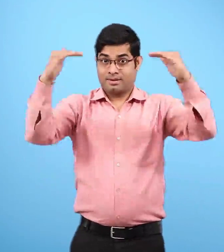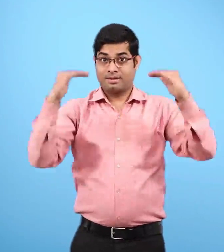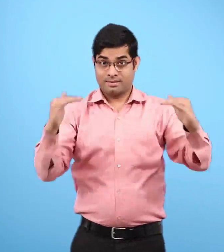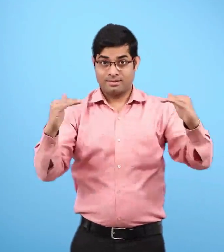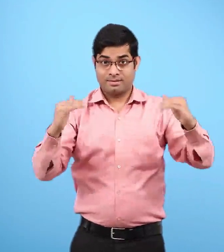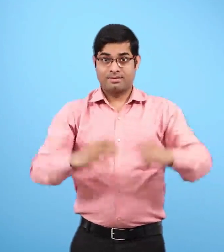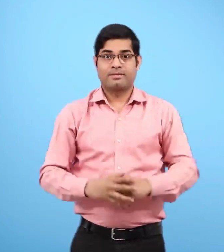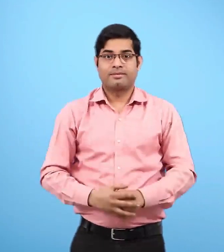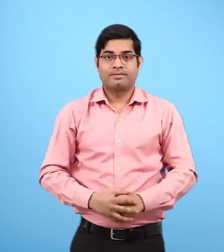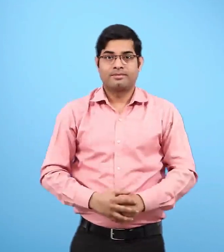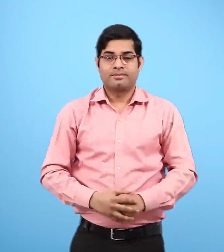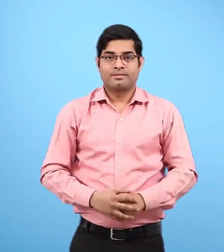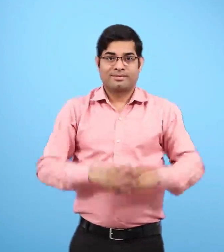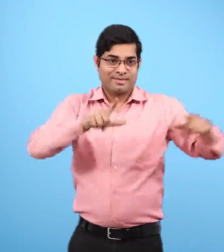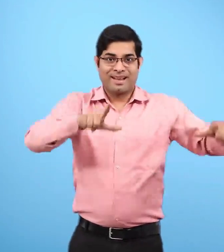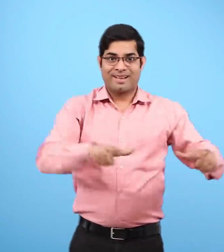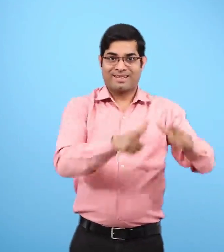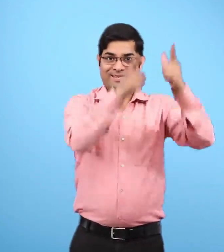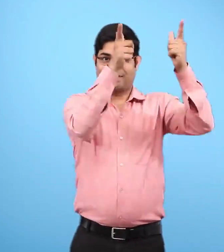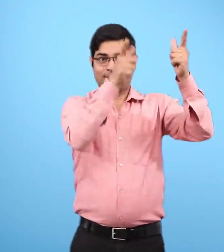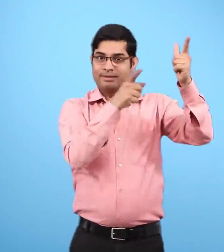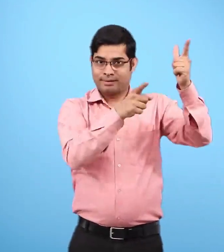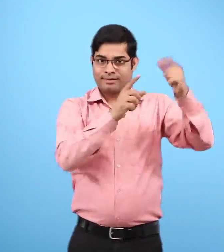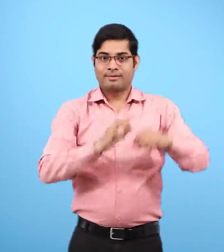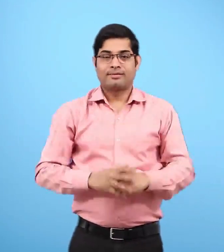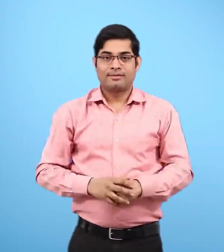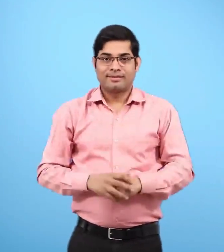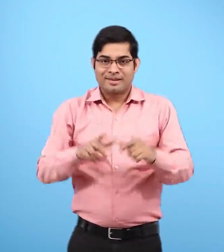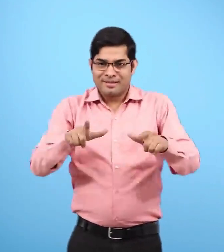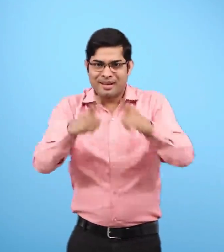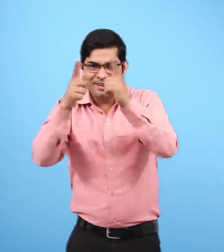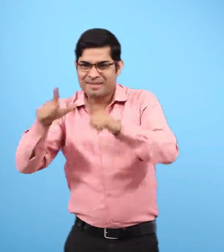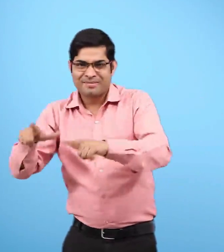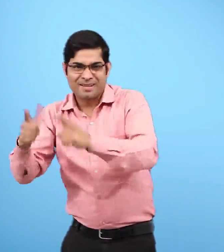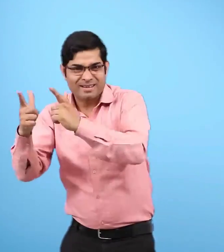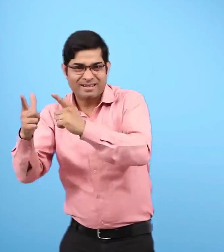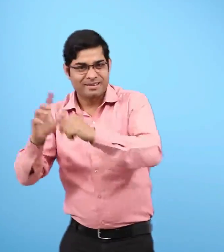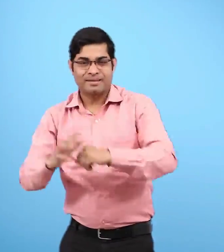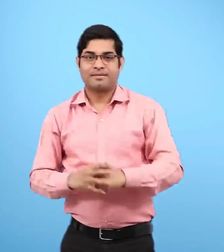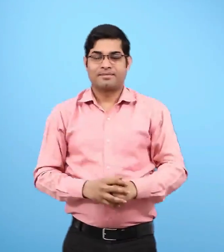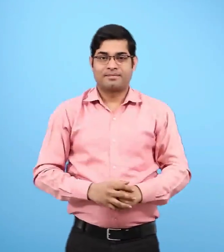Part 2. Picture shows a tree and 2 plants.